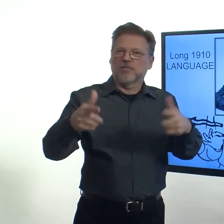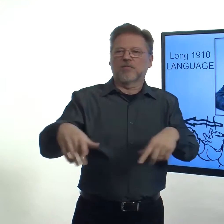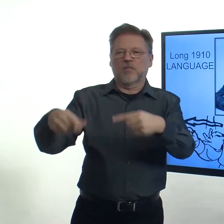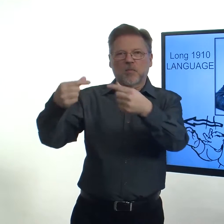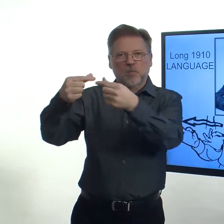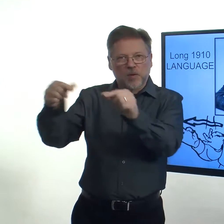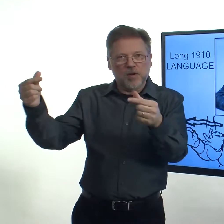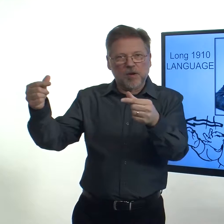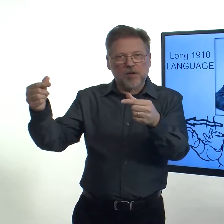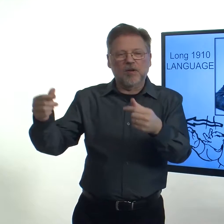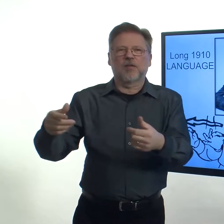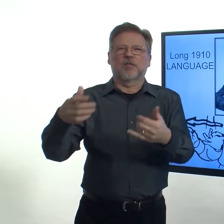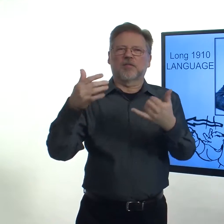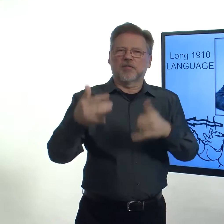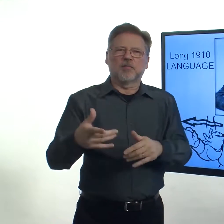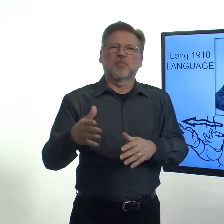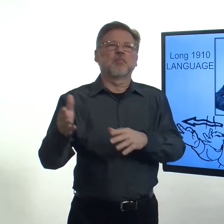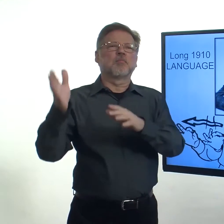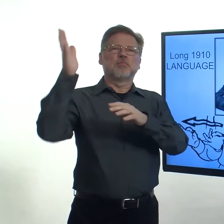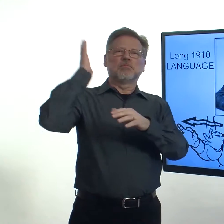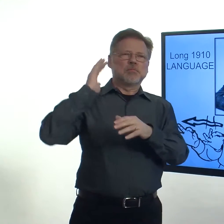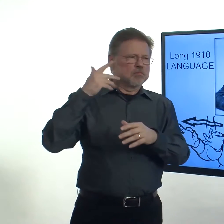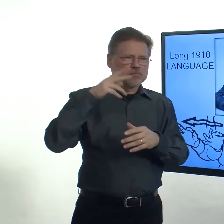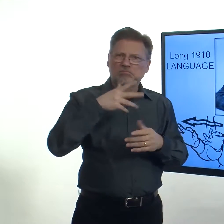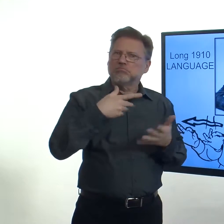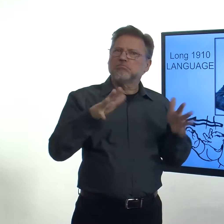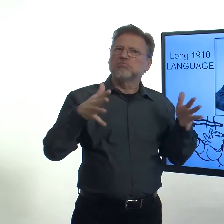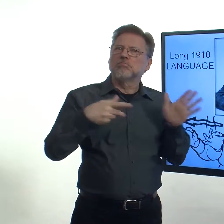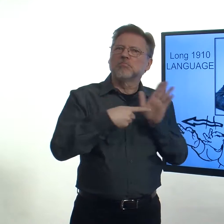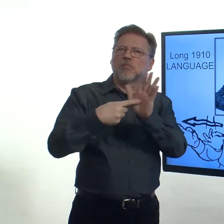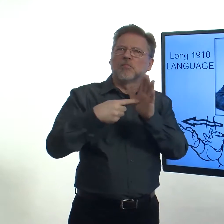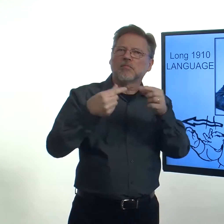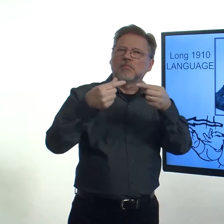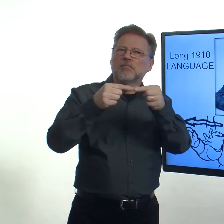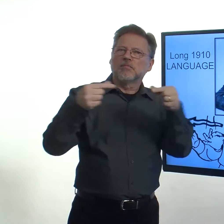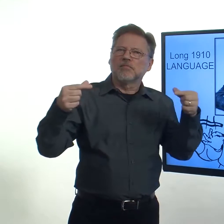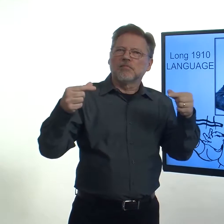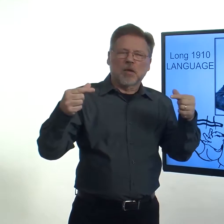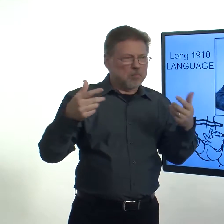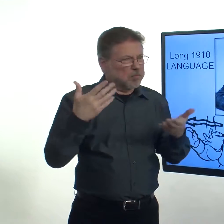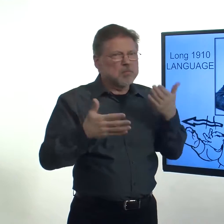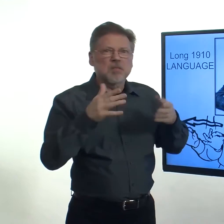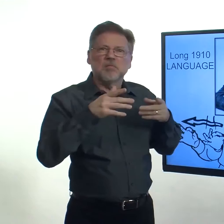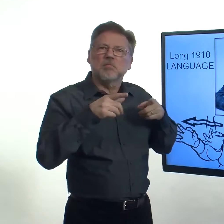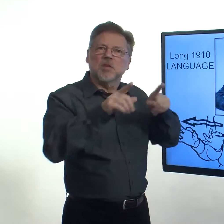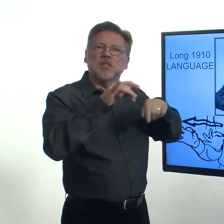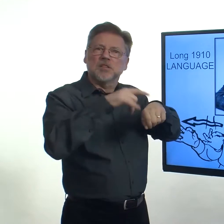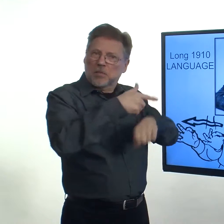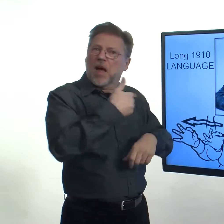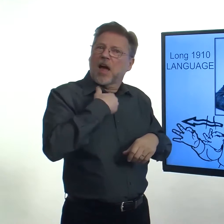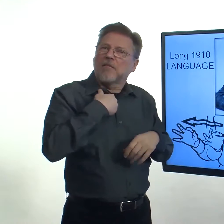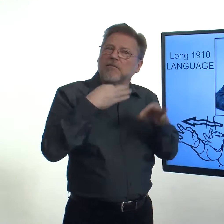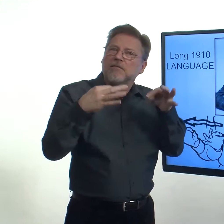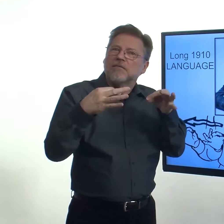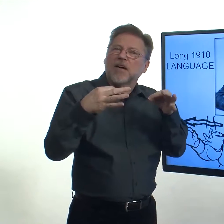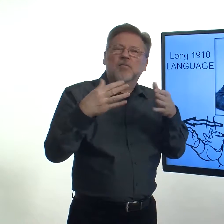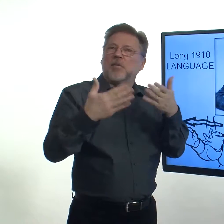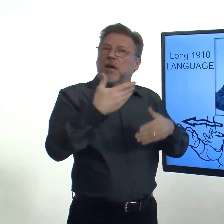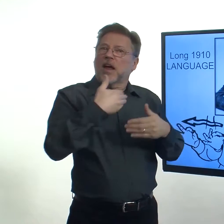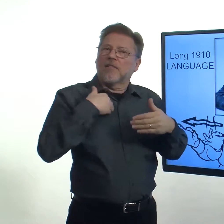language, and grammar. Now, in the early 1900s, they already used this G hand shape. Maybe at the time they also used